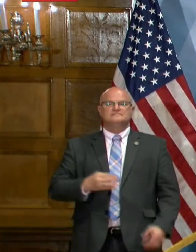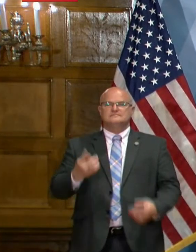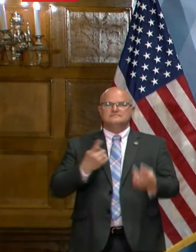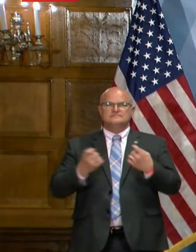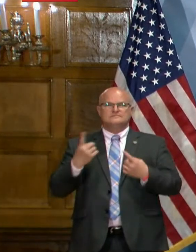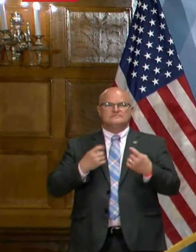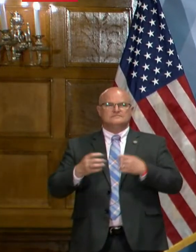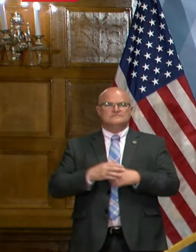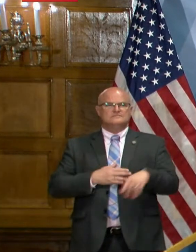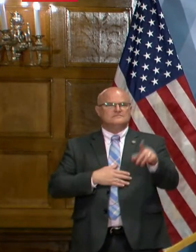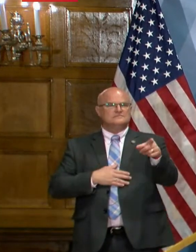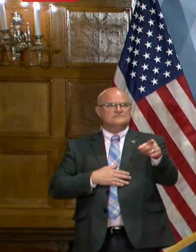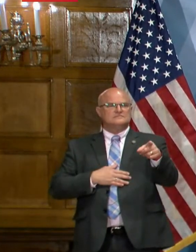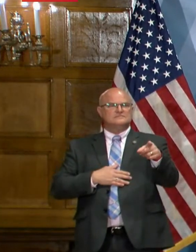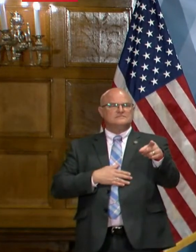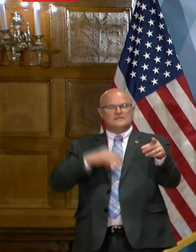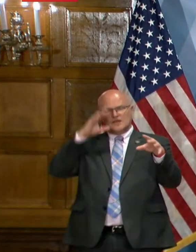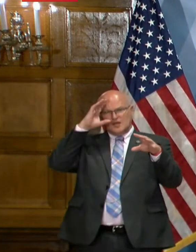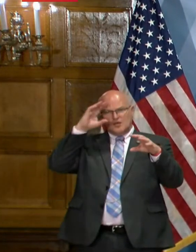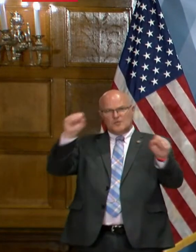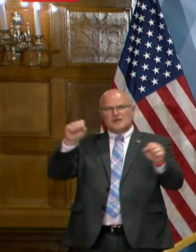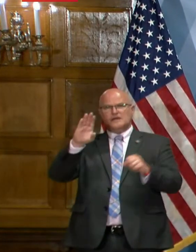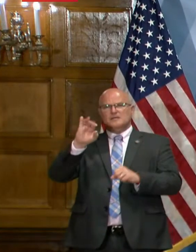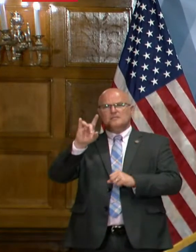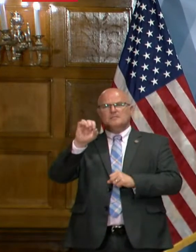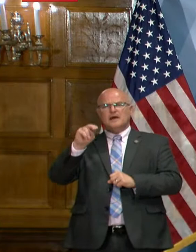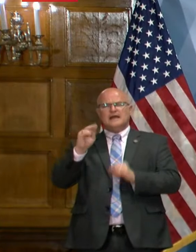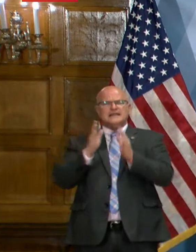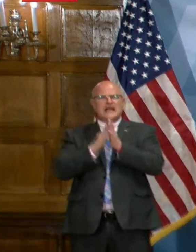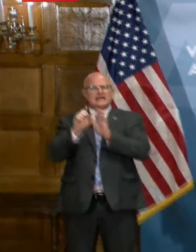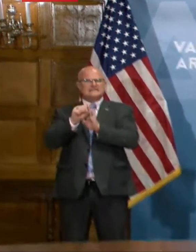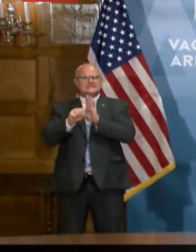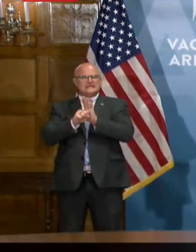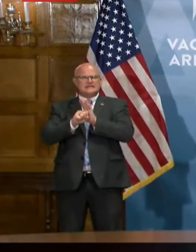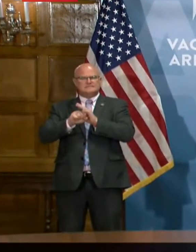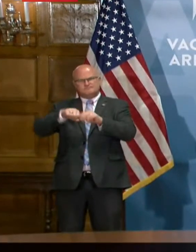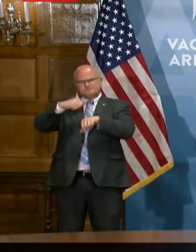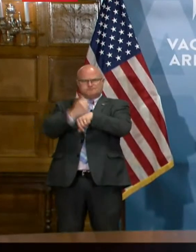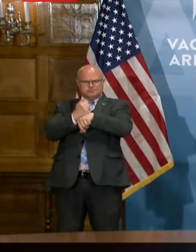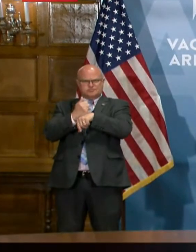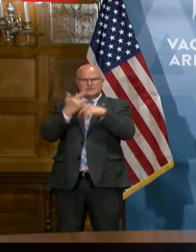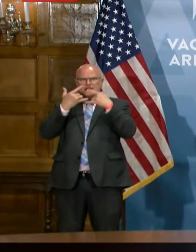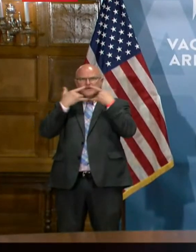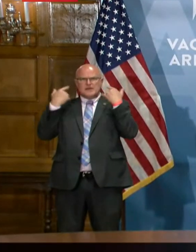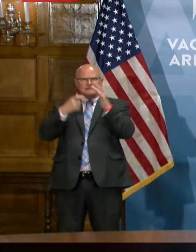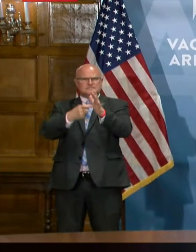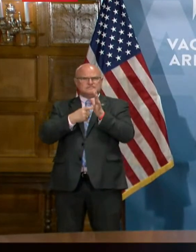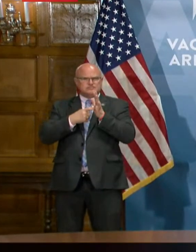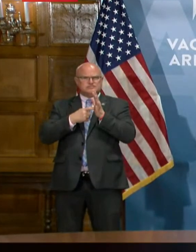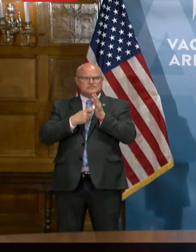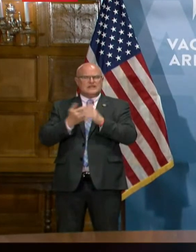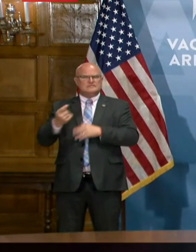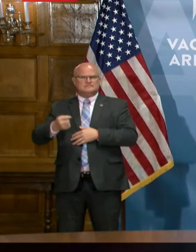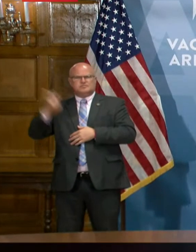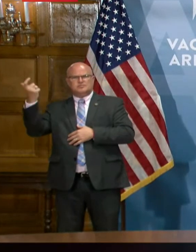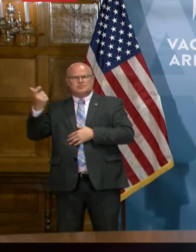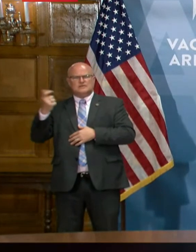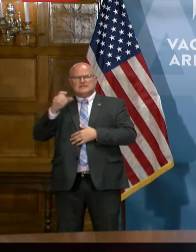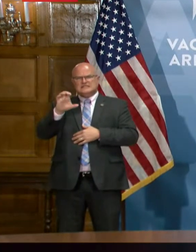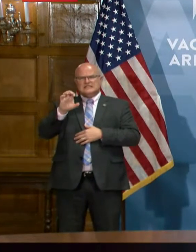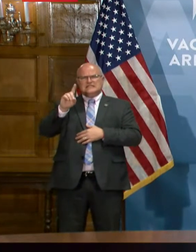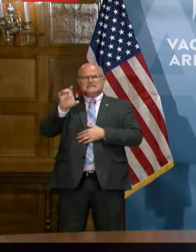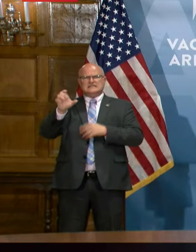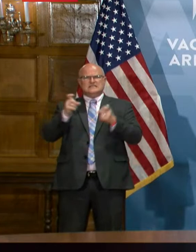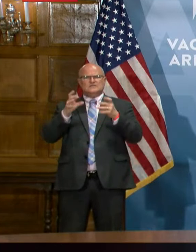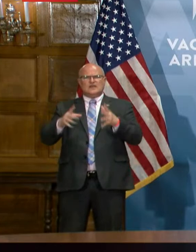Questions? President Biden has asked states to reinstate their mask mandates for those states who've gotten rid of them. And the CDC